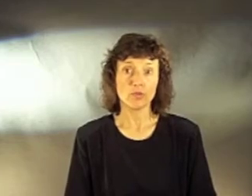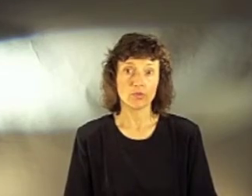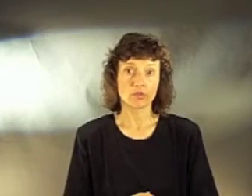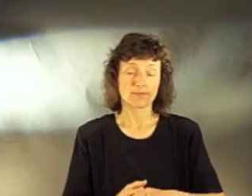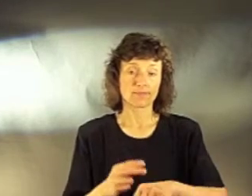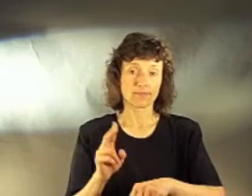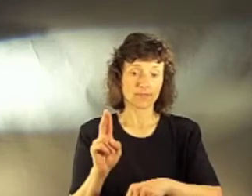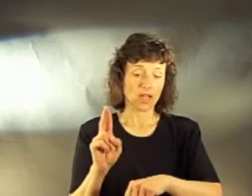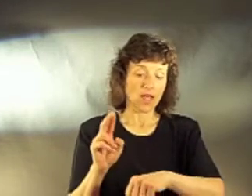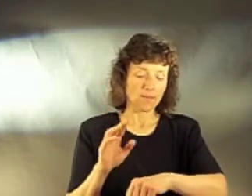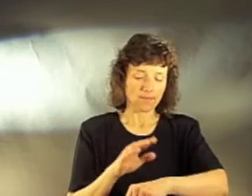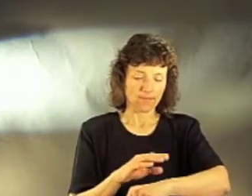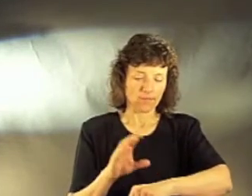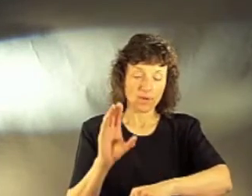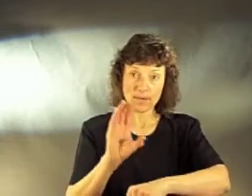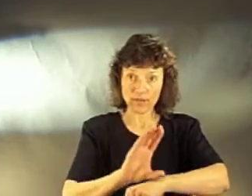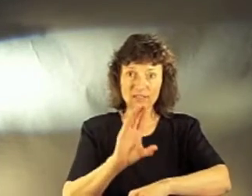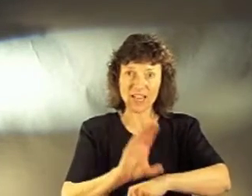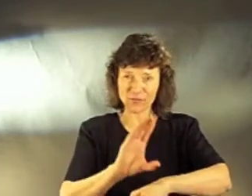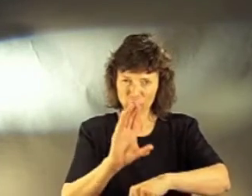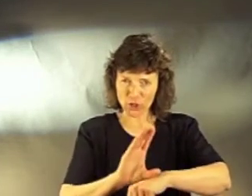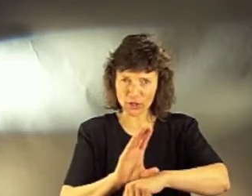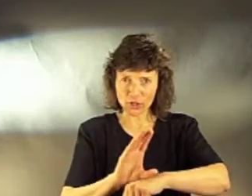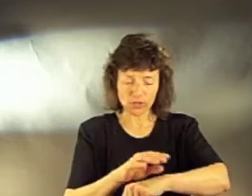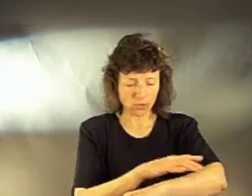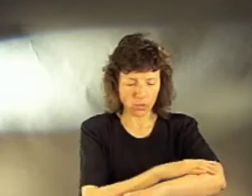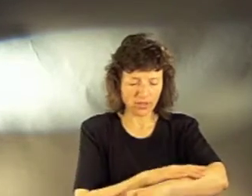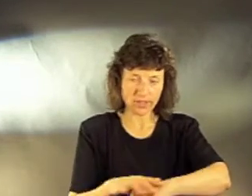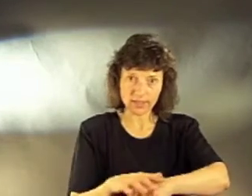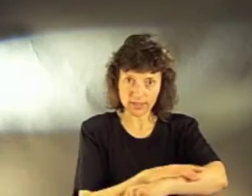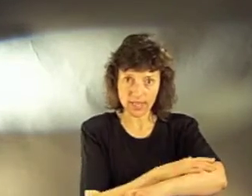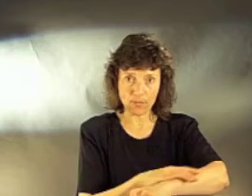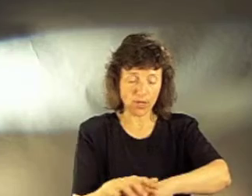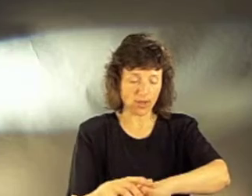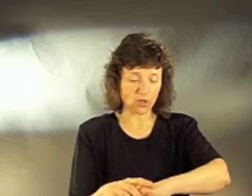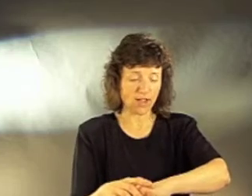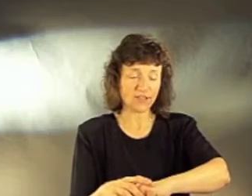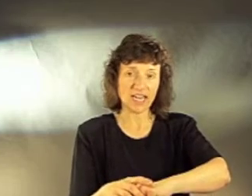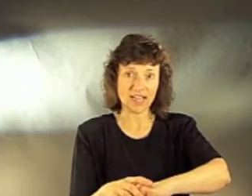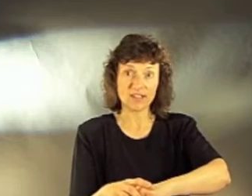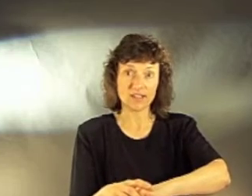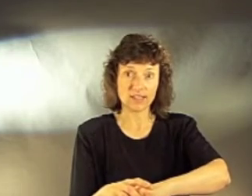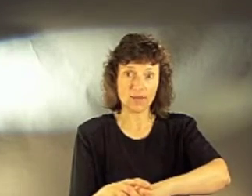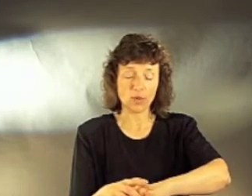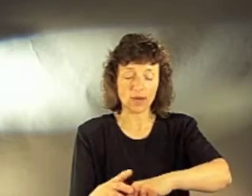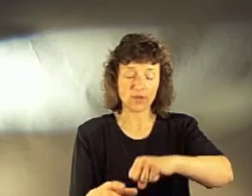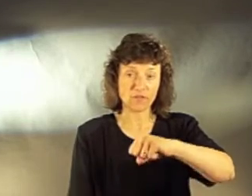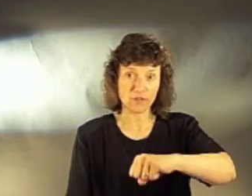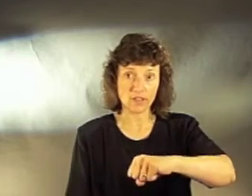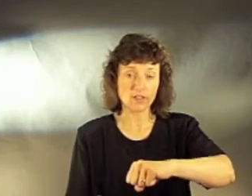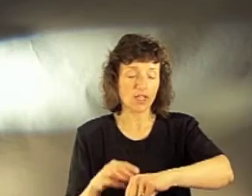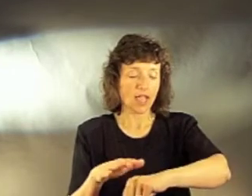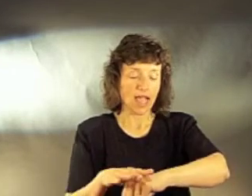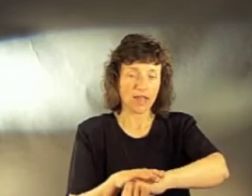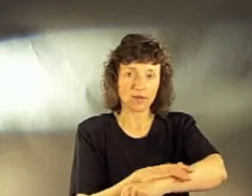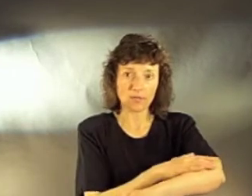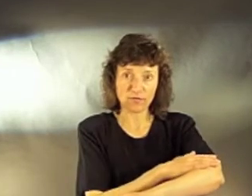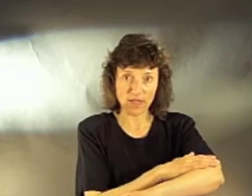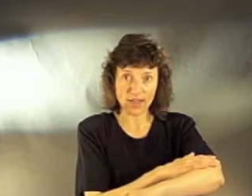Use. Remember the sign for church? Well, this is the same way. Your left hand is the same way with a fist and a flat